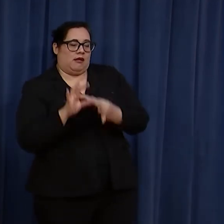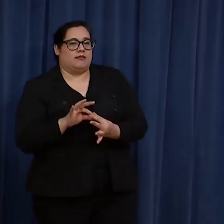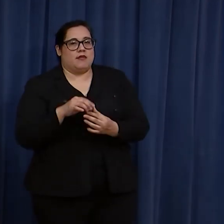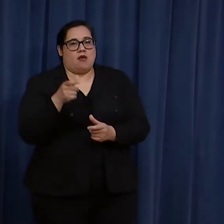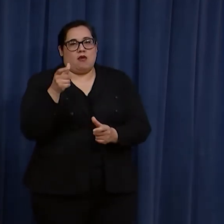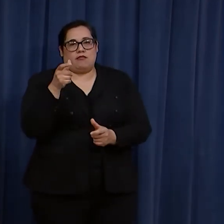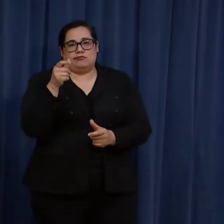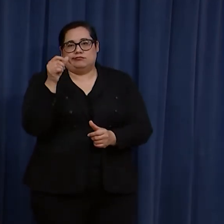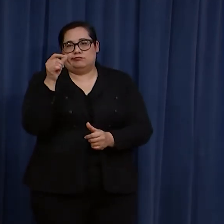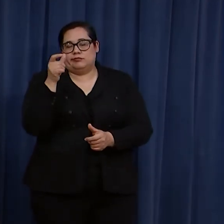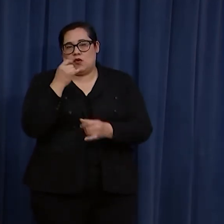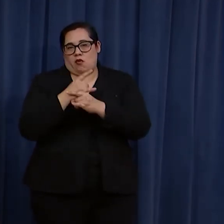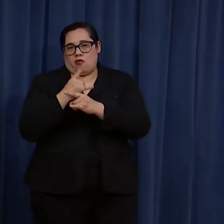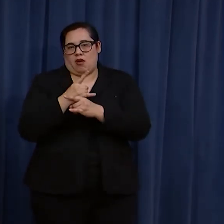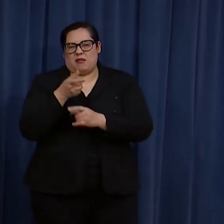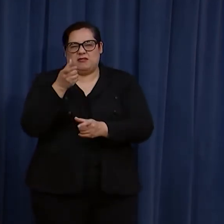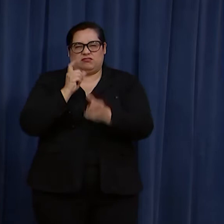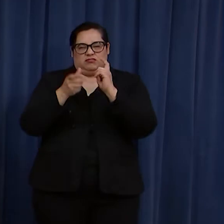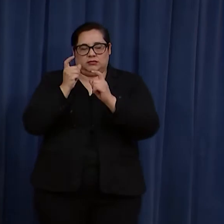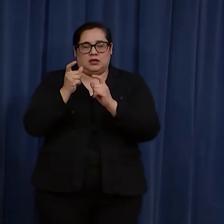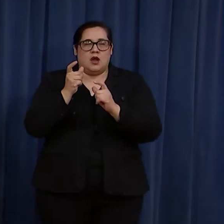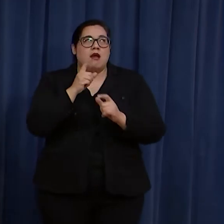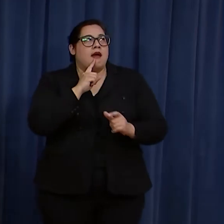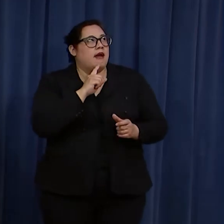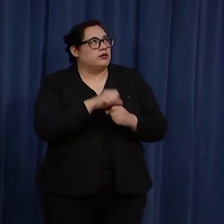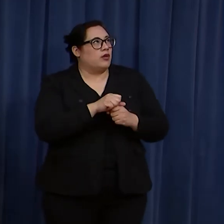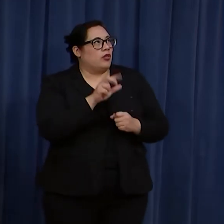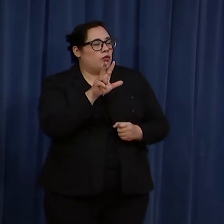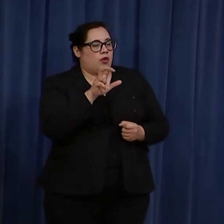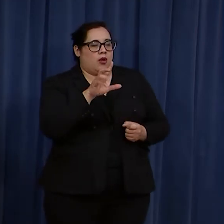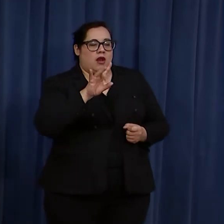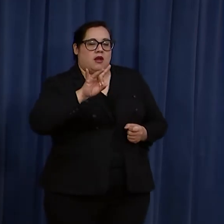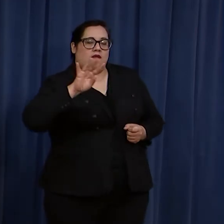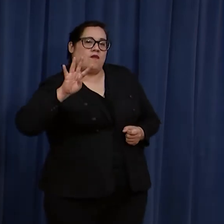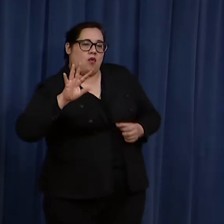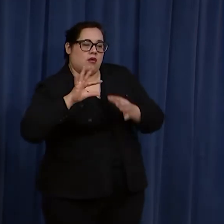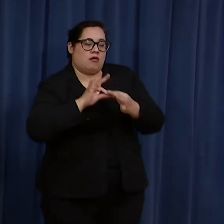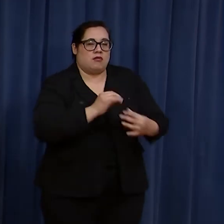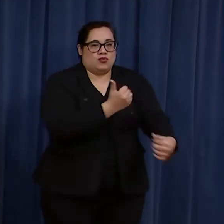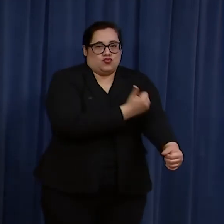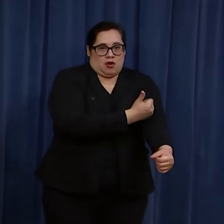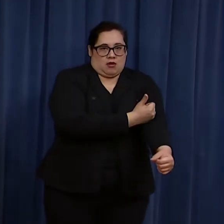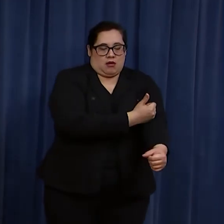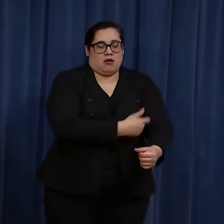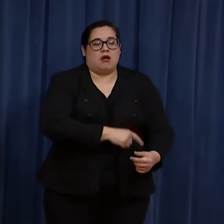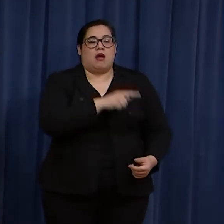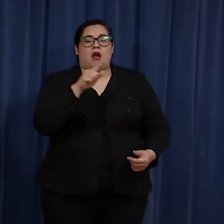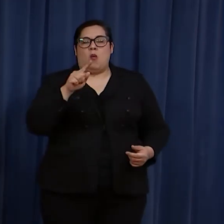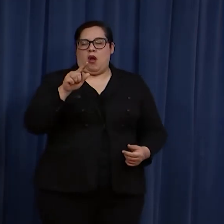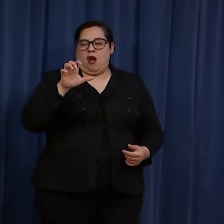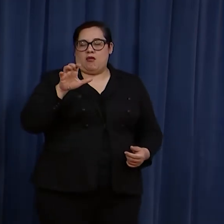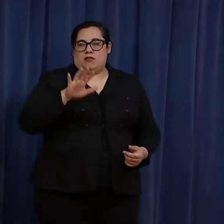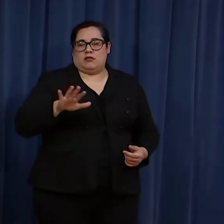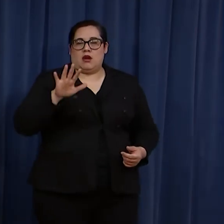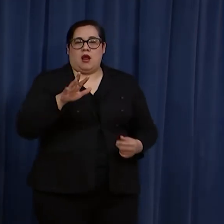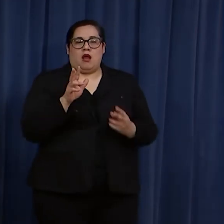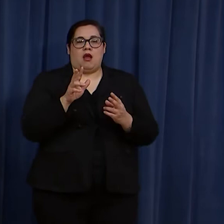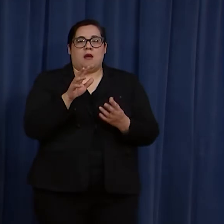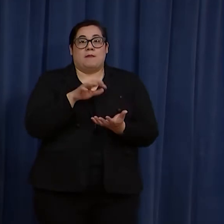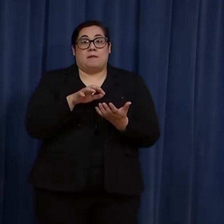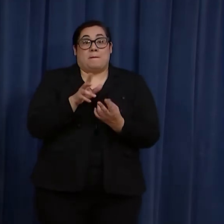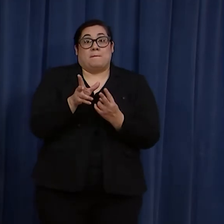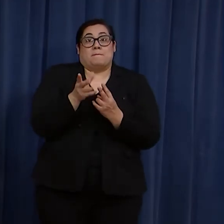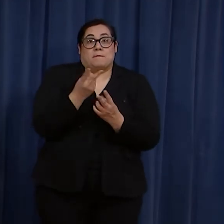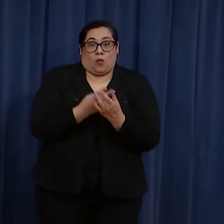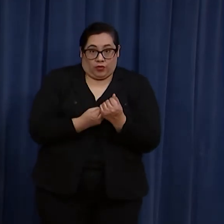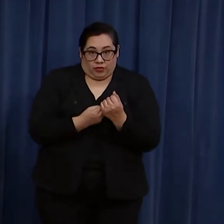alcohol. The balance were related to, well, actually 384 were tied to drugs. Another 100 were a combination of